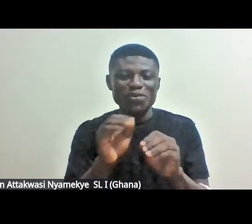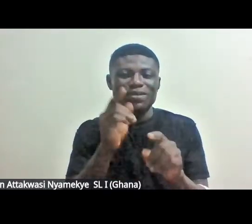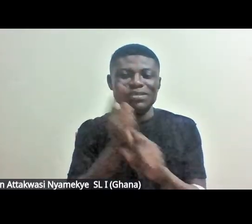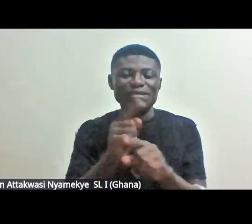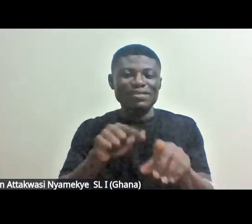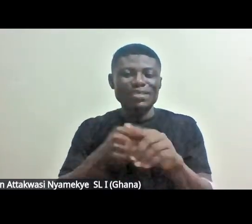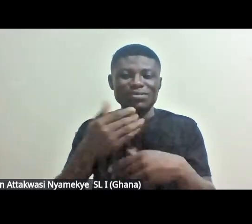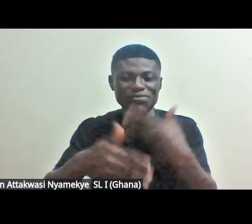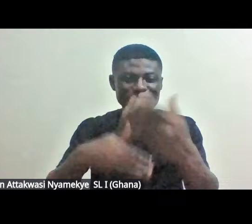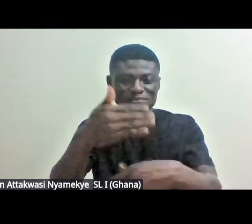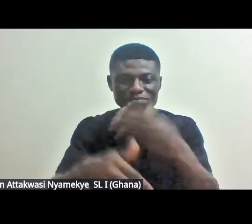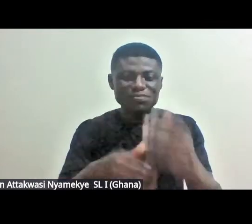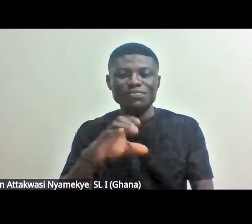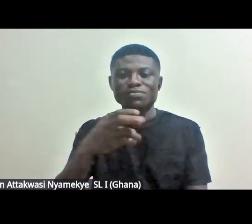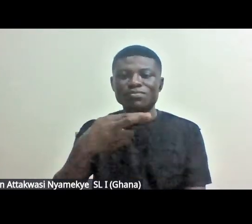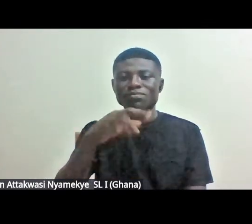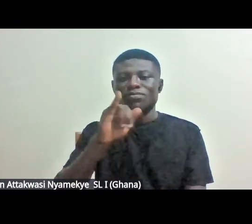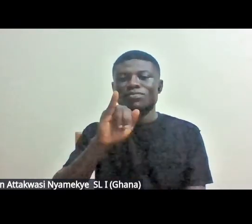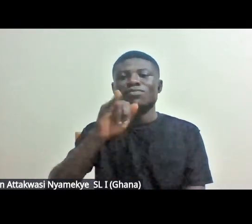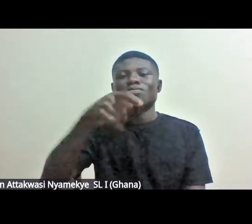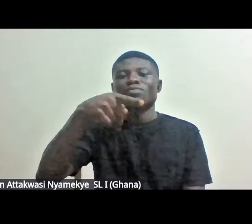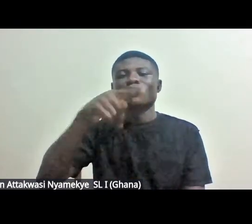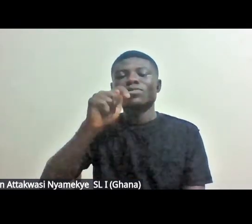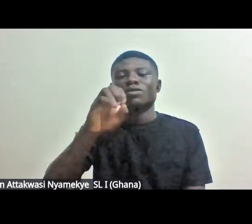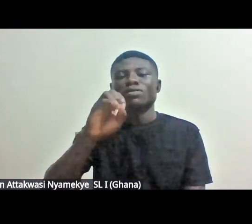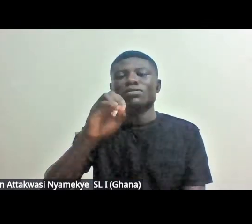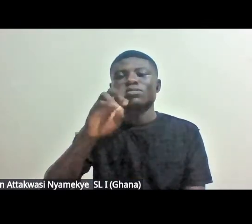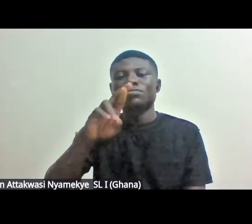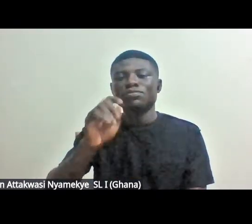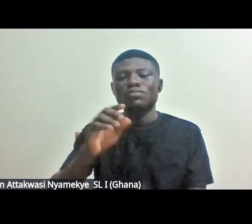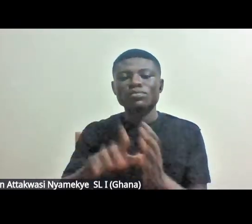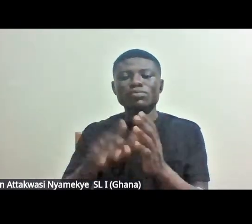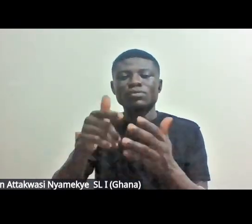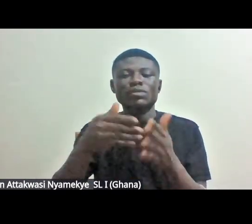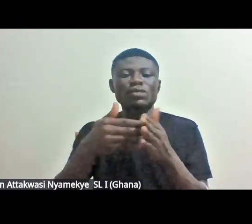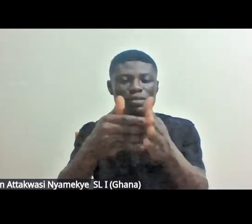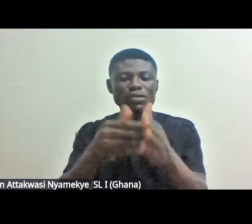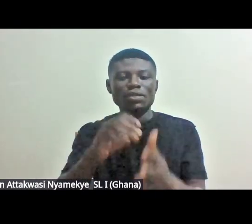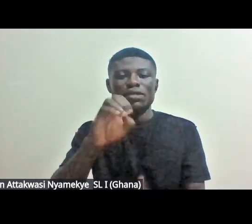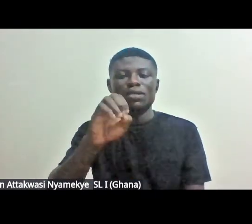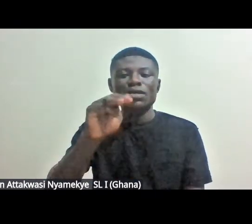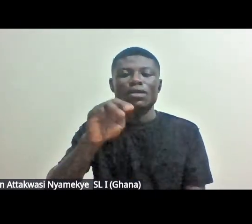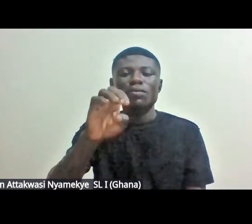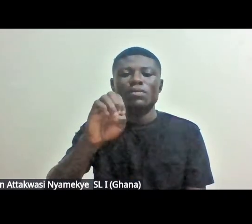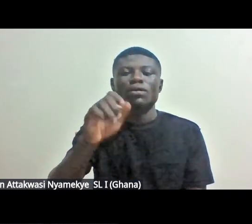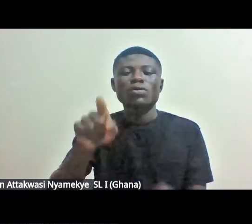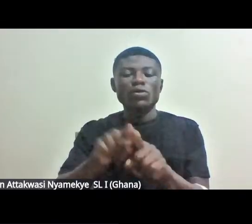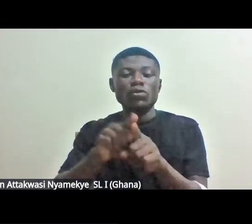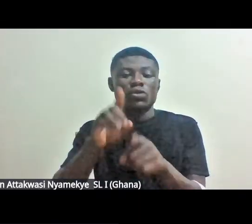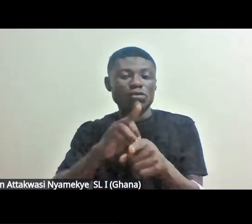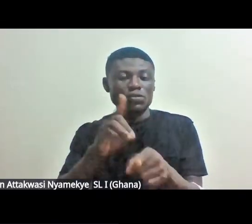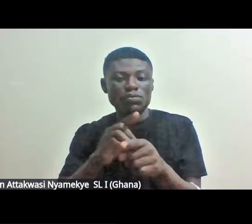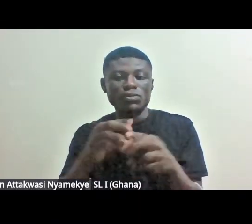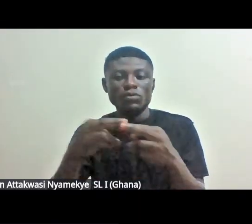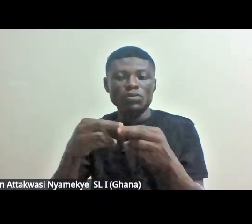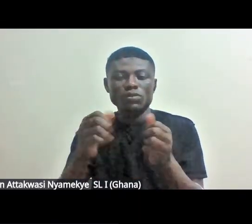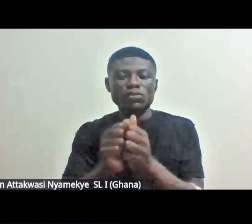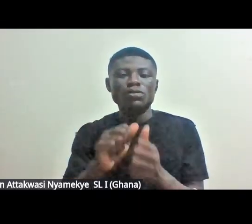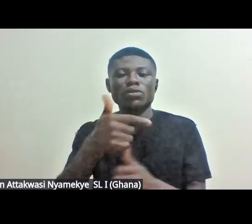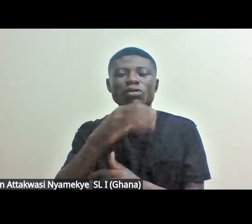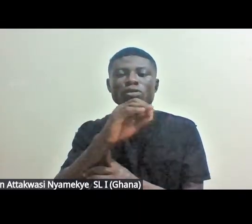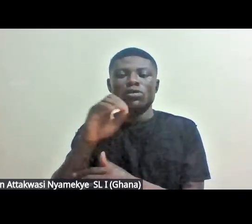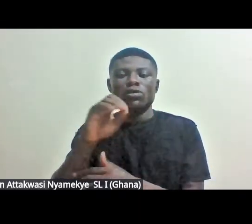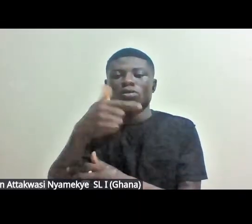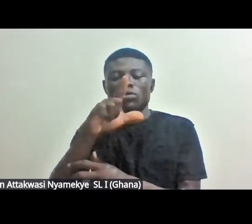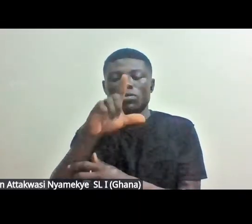So Christopher Padno is the lead for EMEA Accessibility and Disability Innovation at Google. He leads Google's